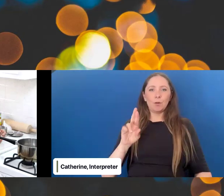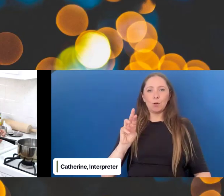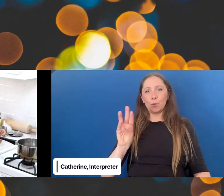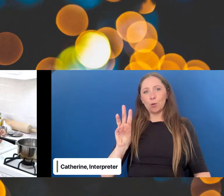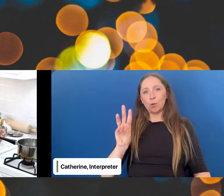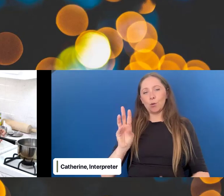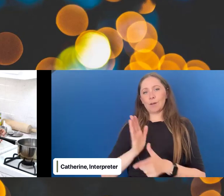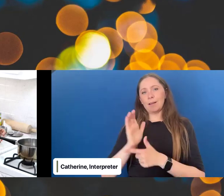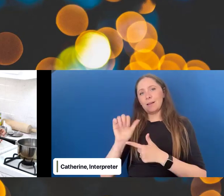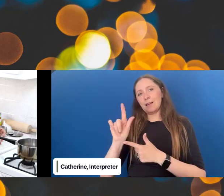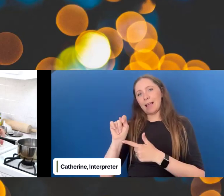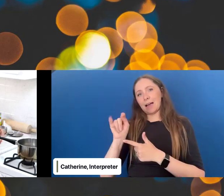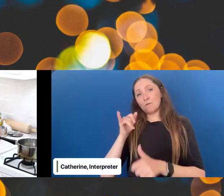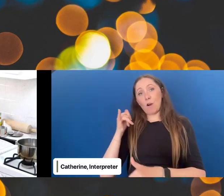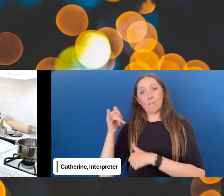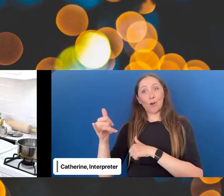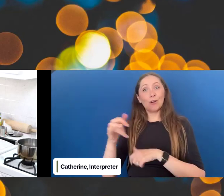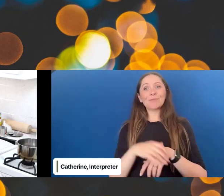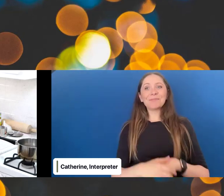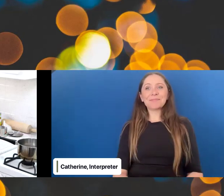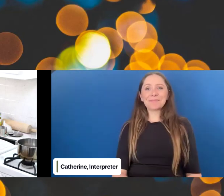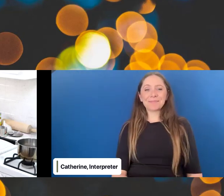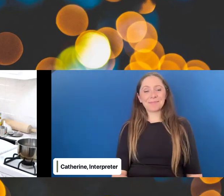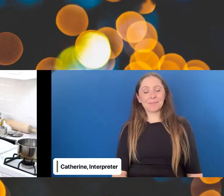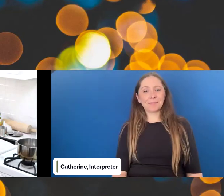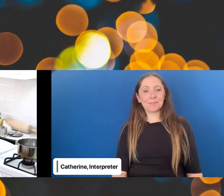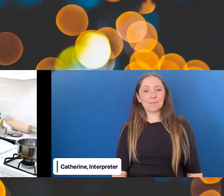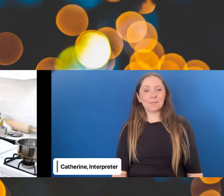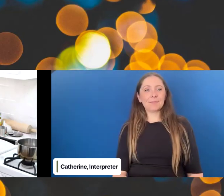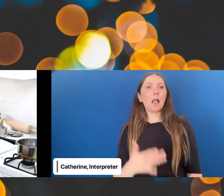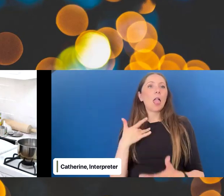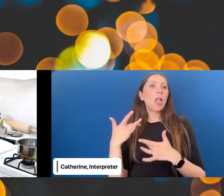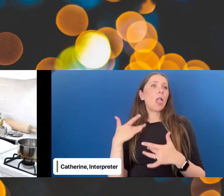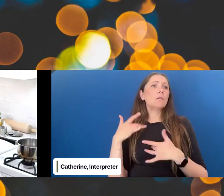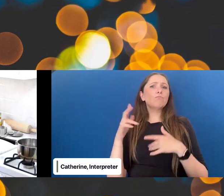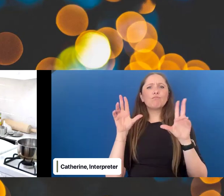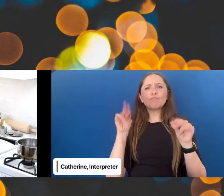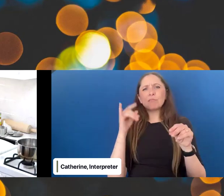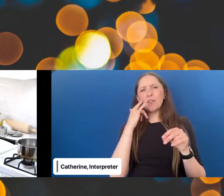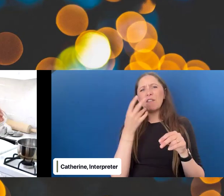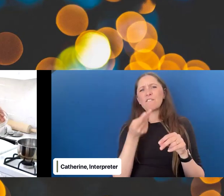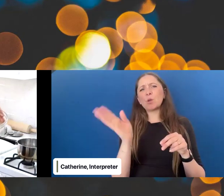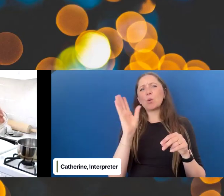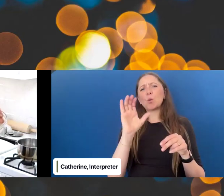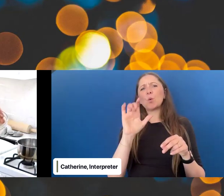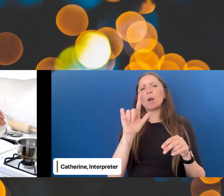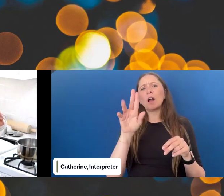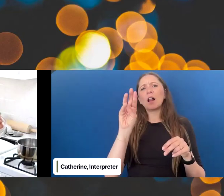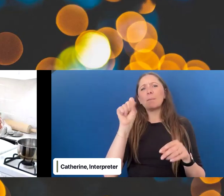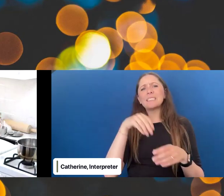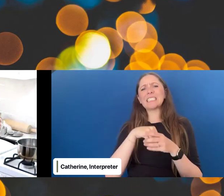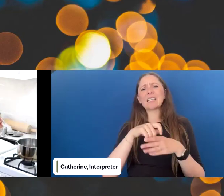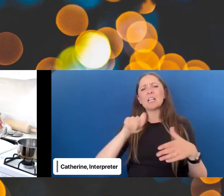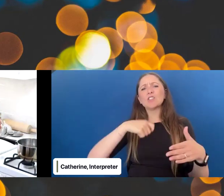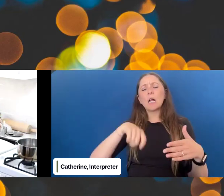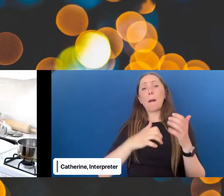cast forever. All right, so don't worry if there's still a few clumps of cornstarch in there. As